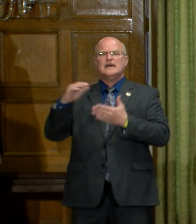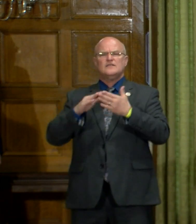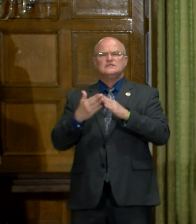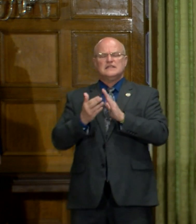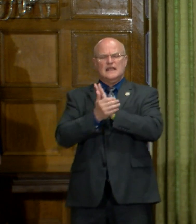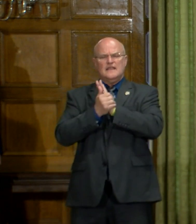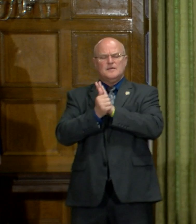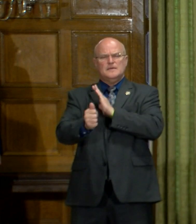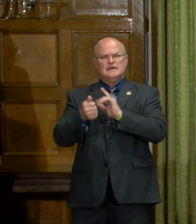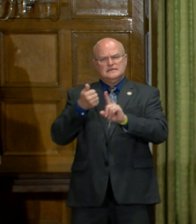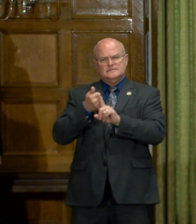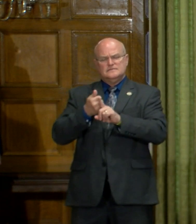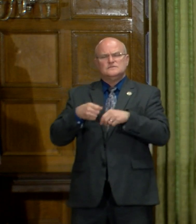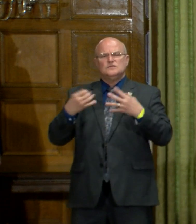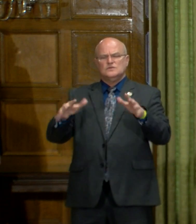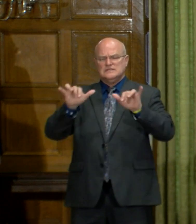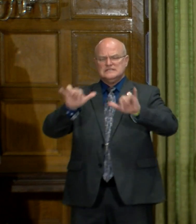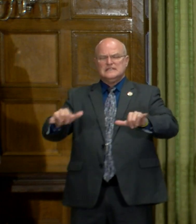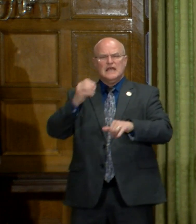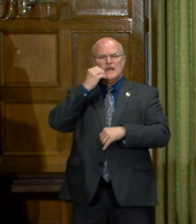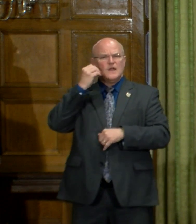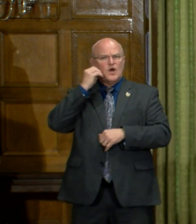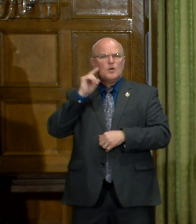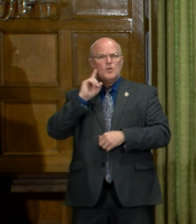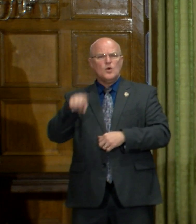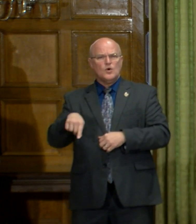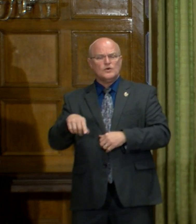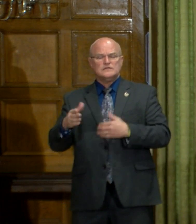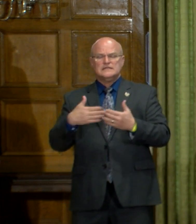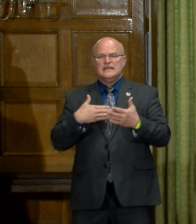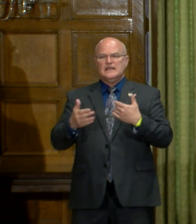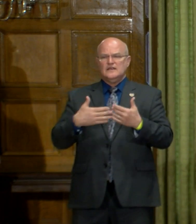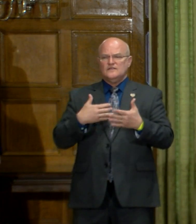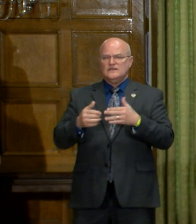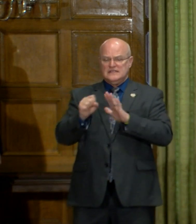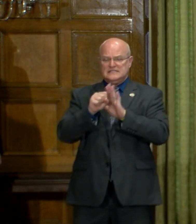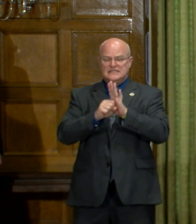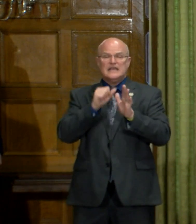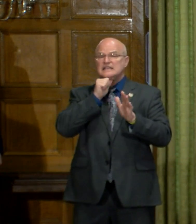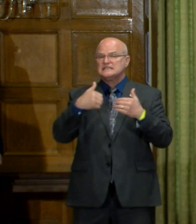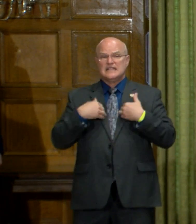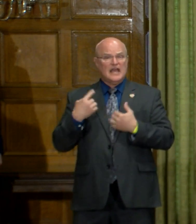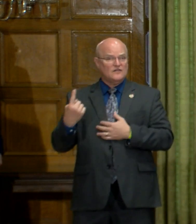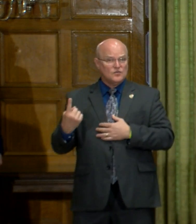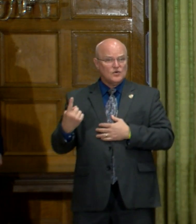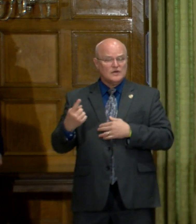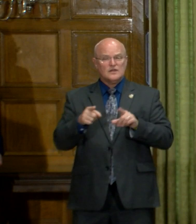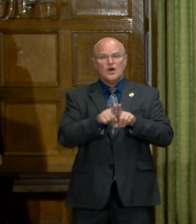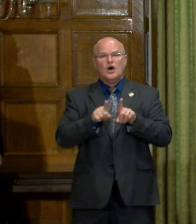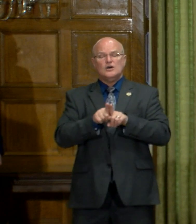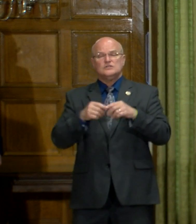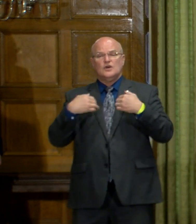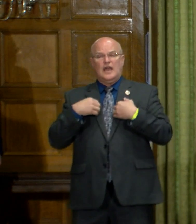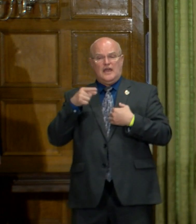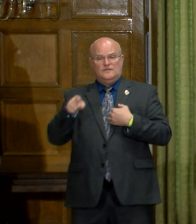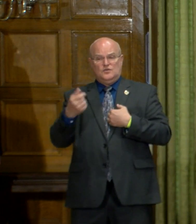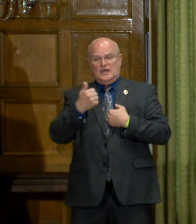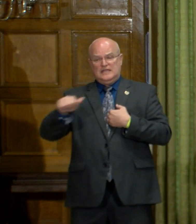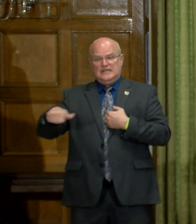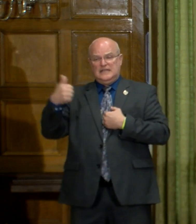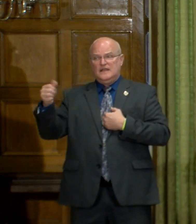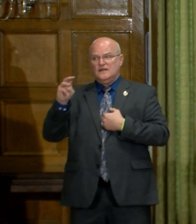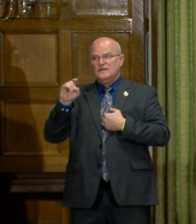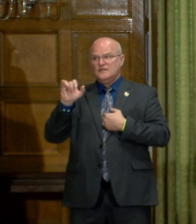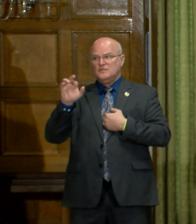cities the ability to issue stay-at-home orders, even if the state doesn't have one? And also, have you had any other